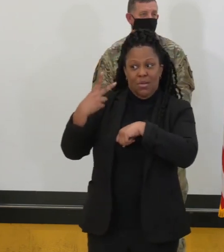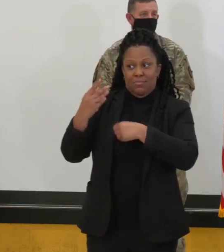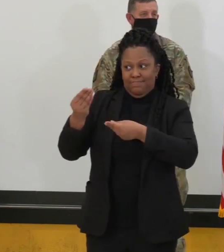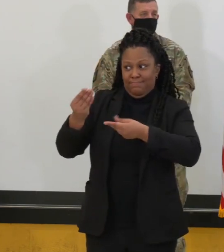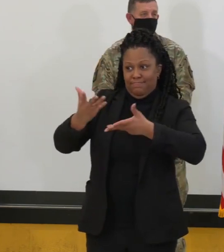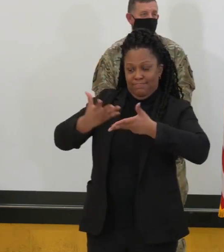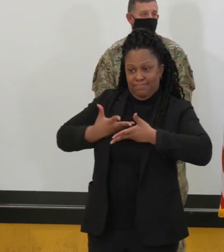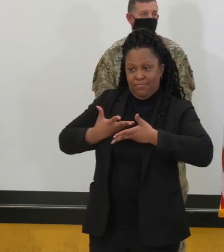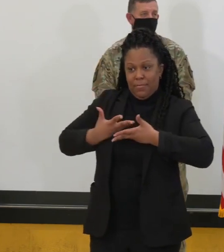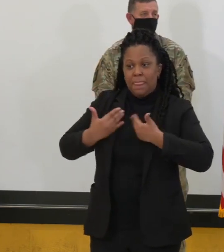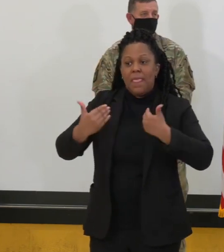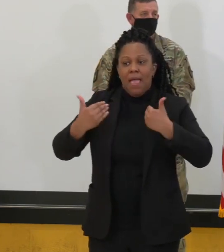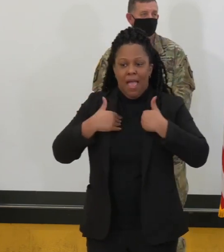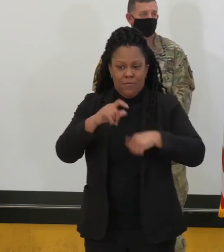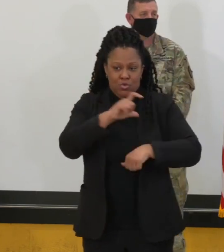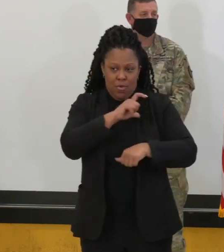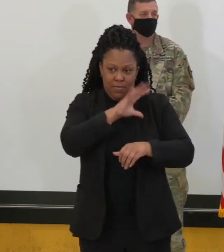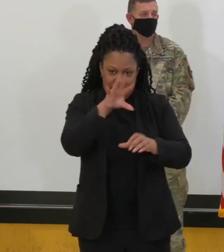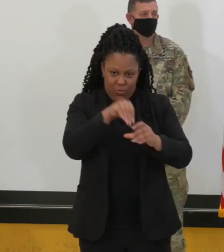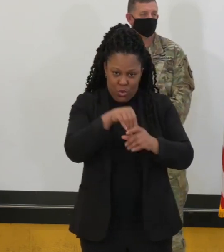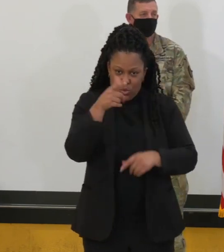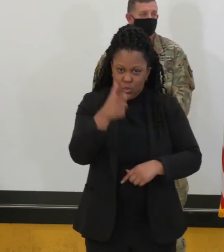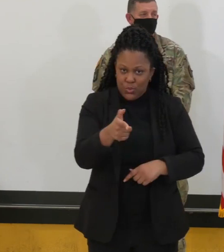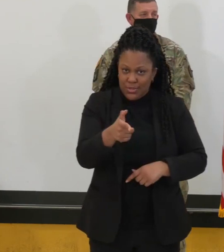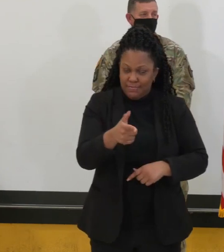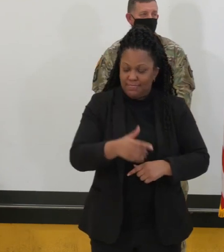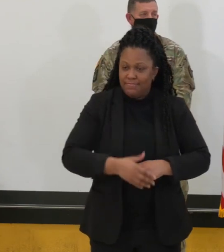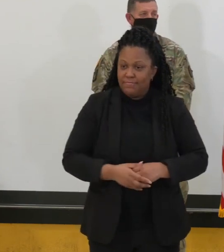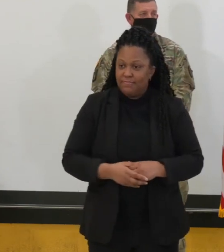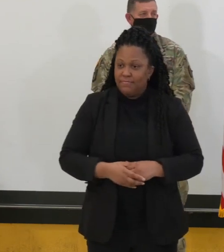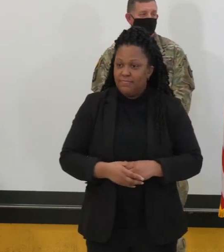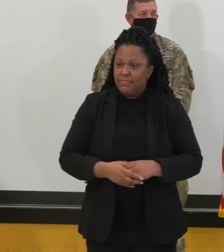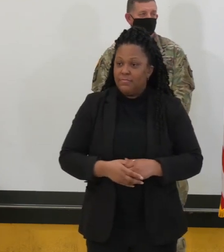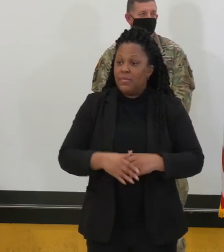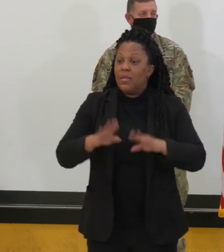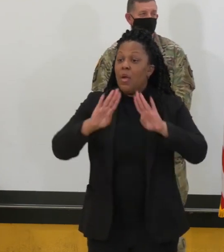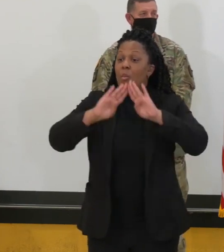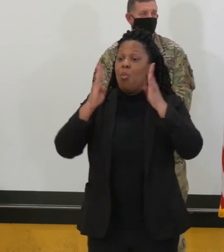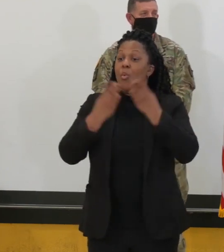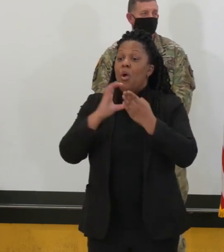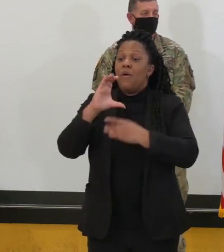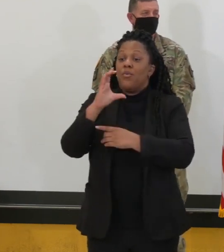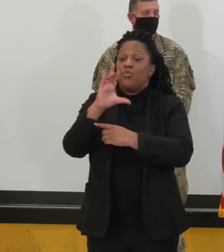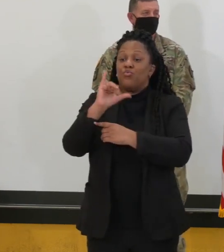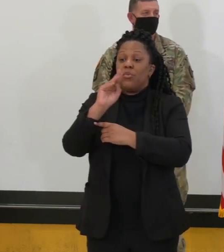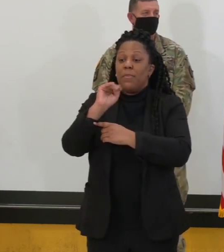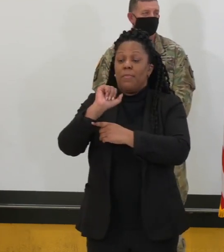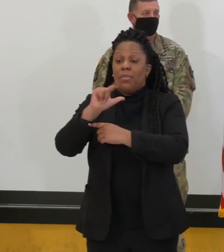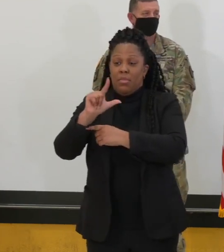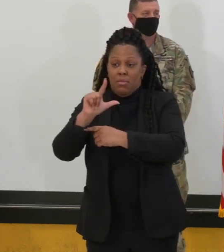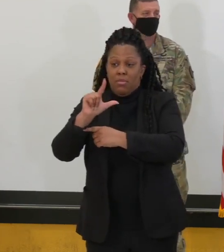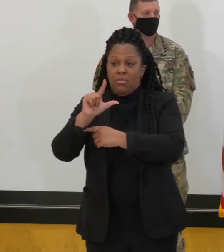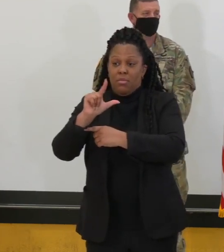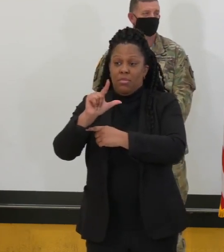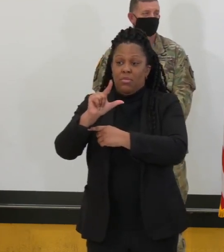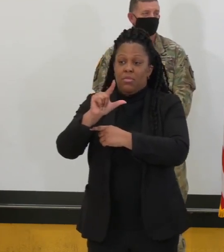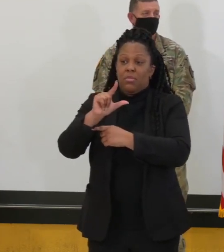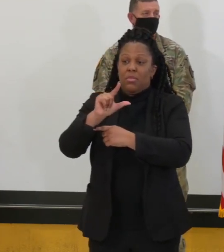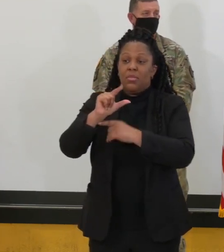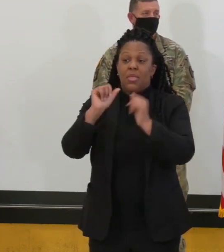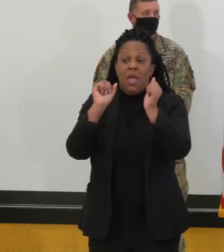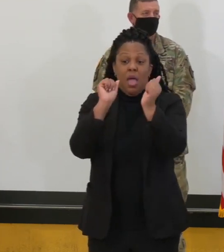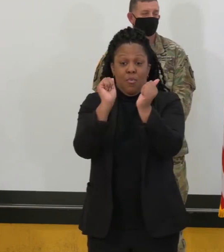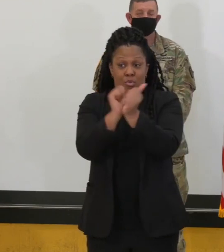an officer-involved shooting. And the BCA's use of force team responded to do the investigation there. Mr. Chief,